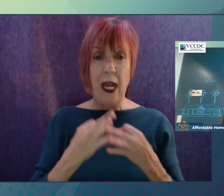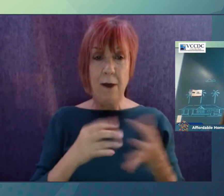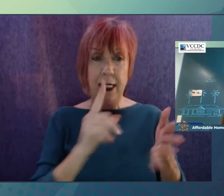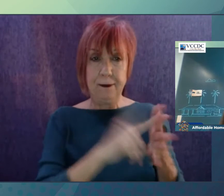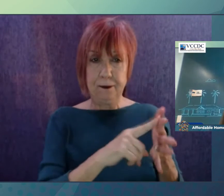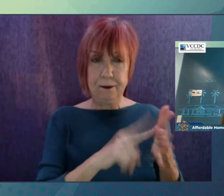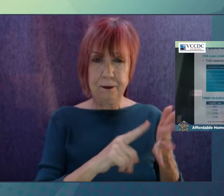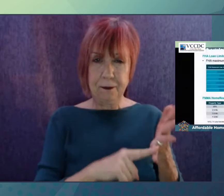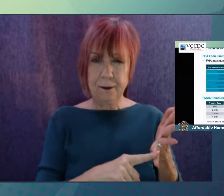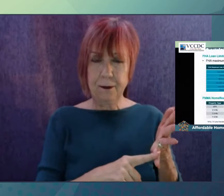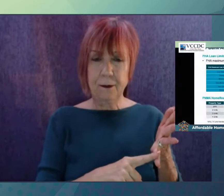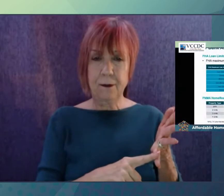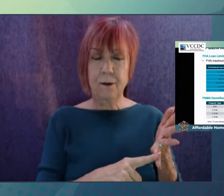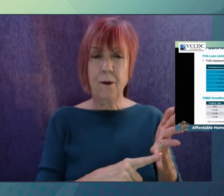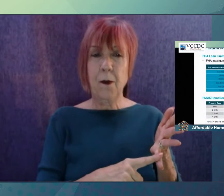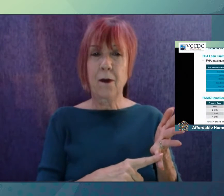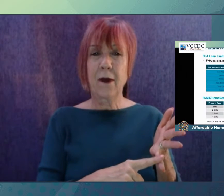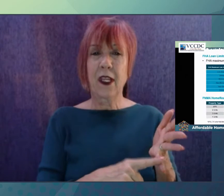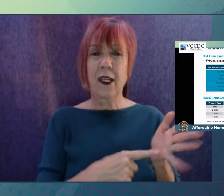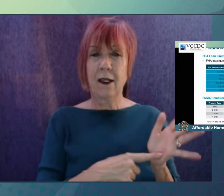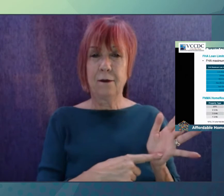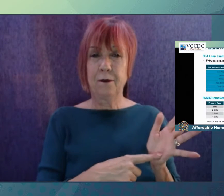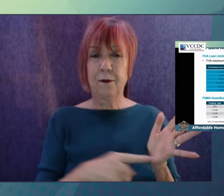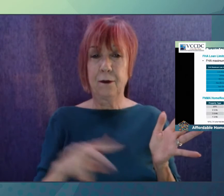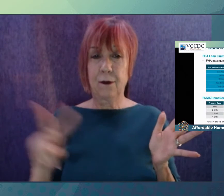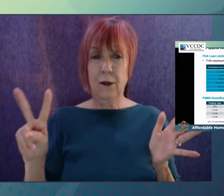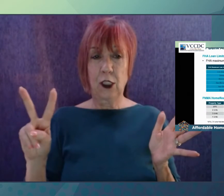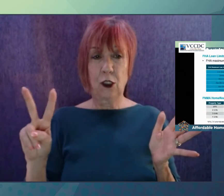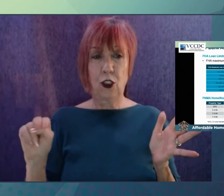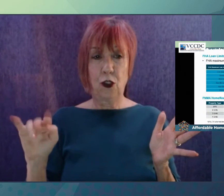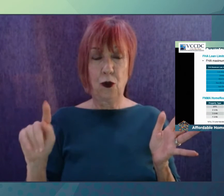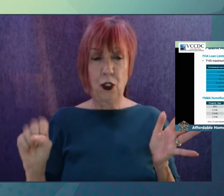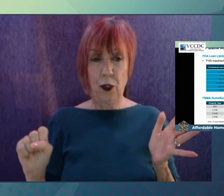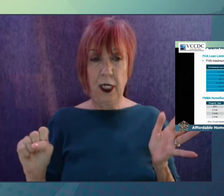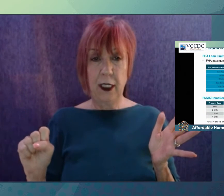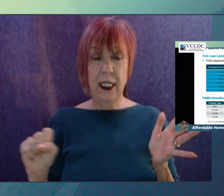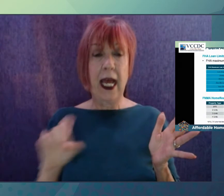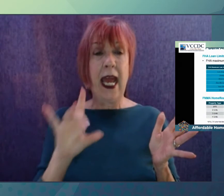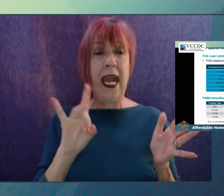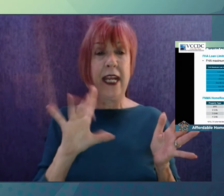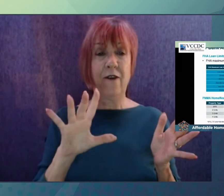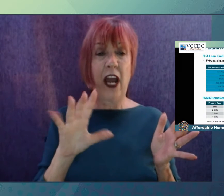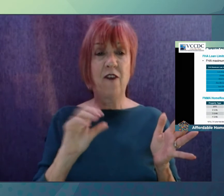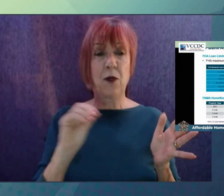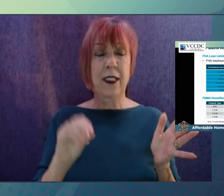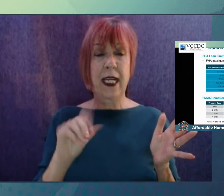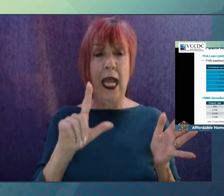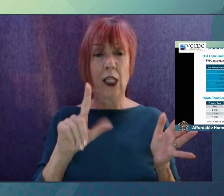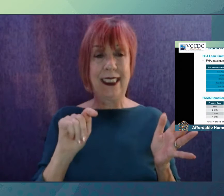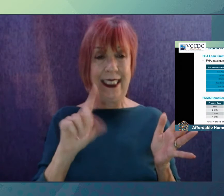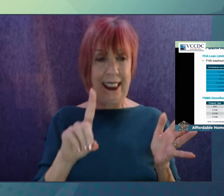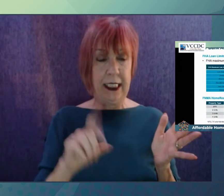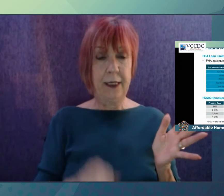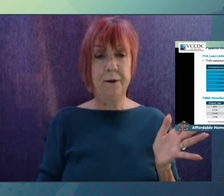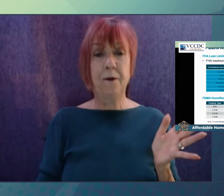$548,250. Two units, we can go to $702 with an 85% LTV. Three units, we can go